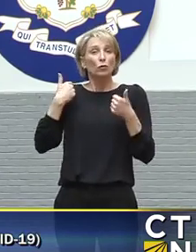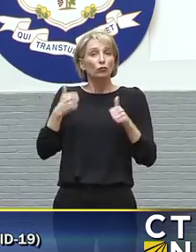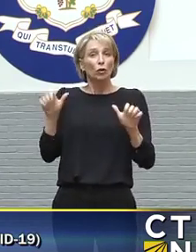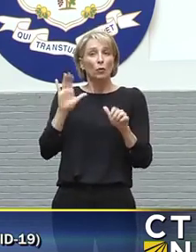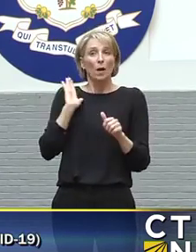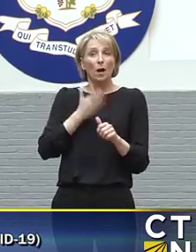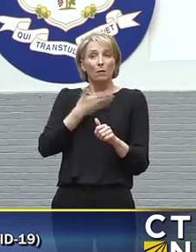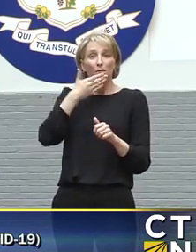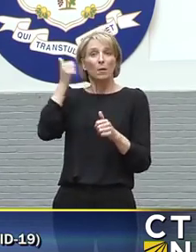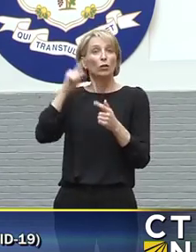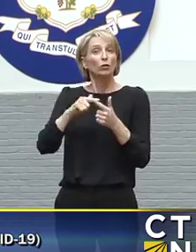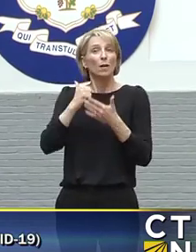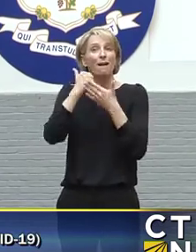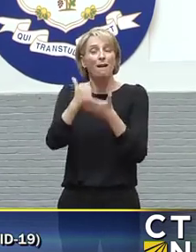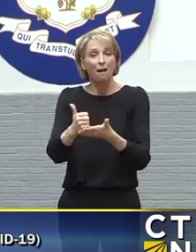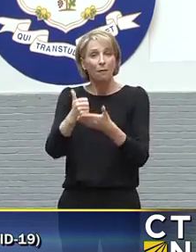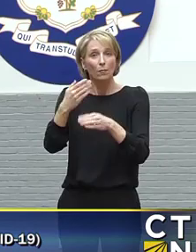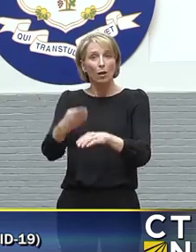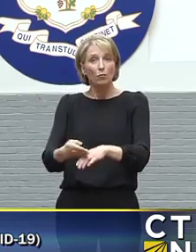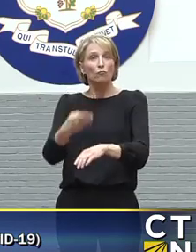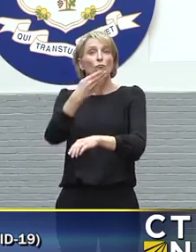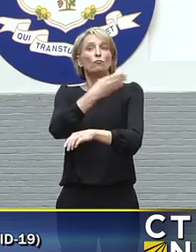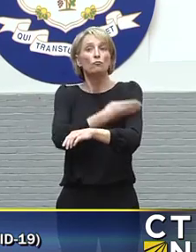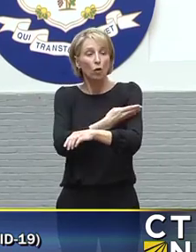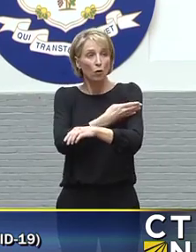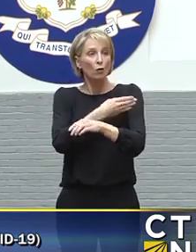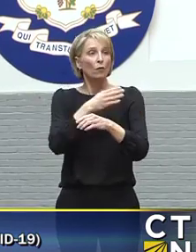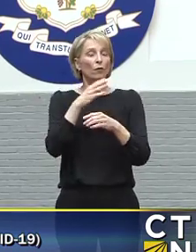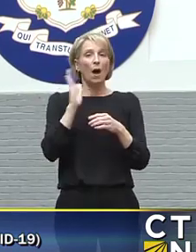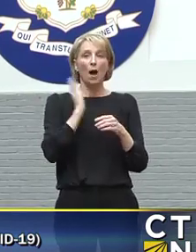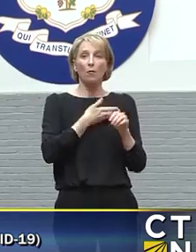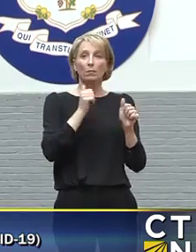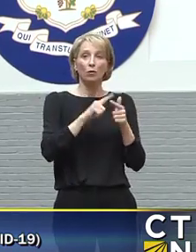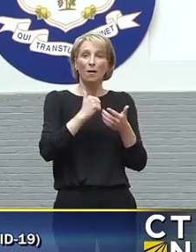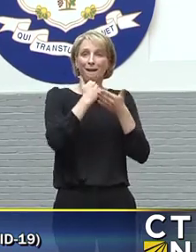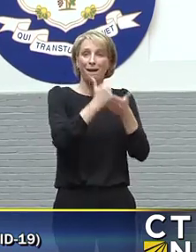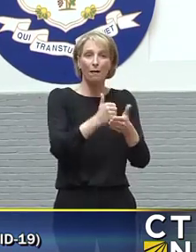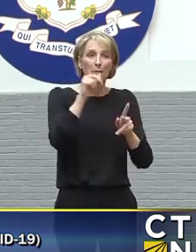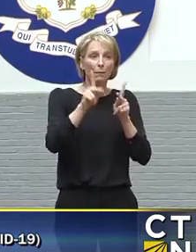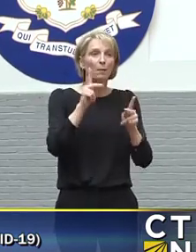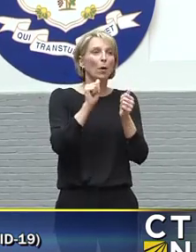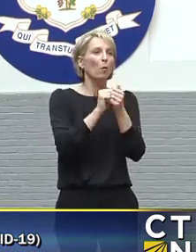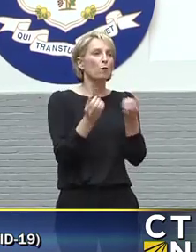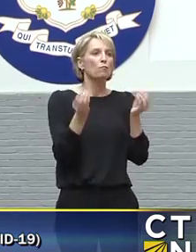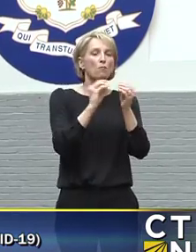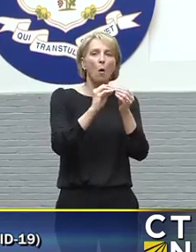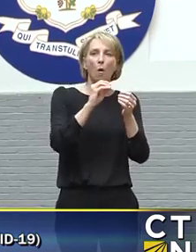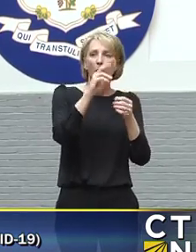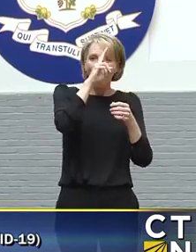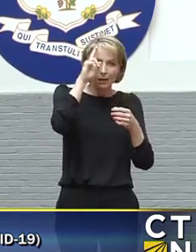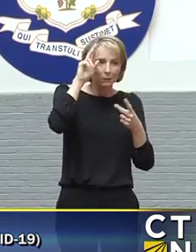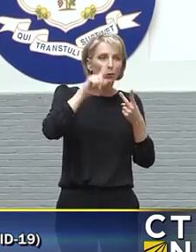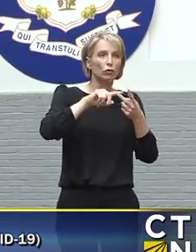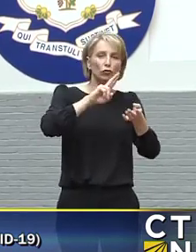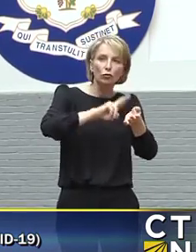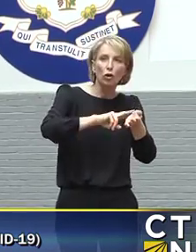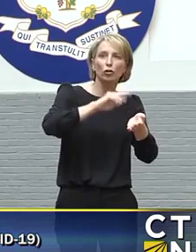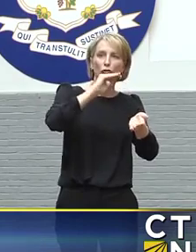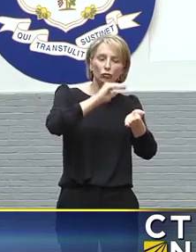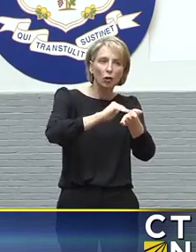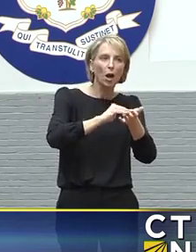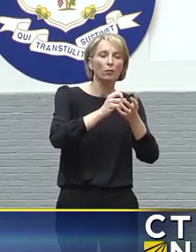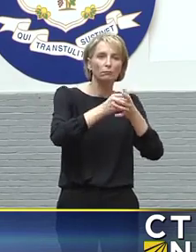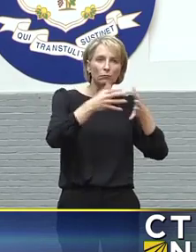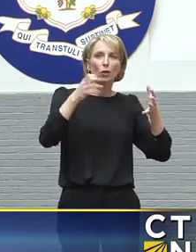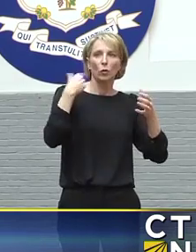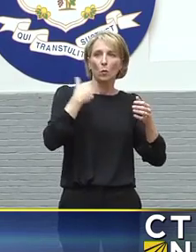can to improve the supply when it comes to what we can do for our healthcare system, helping it to grow over time so we can meet